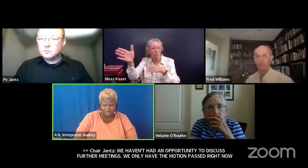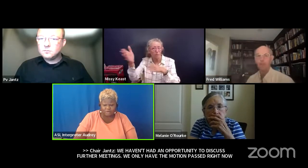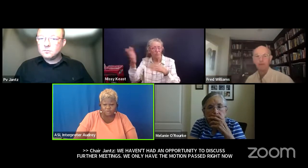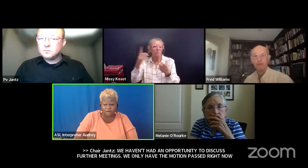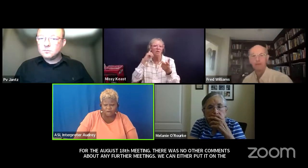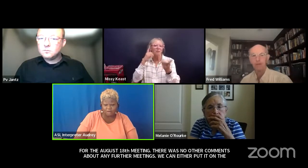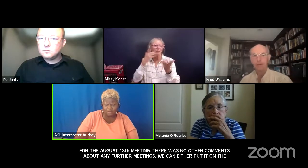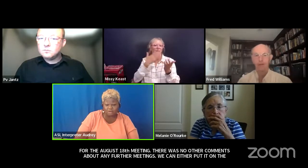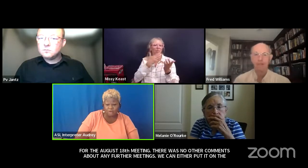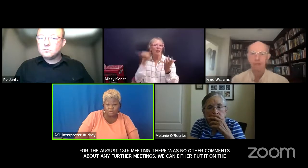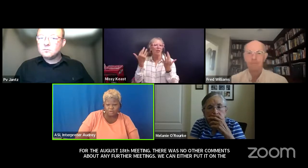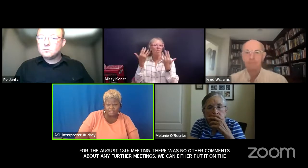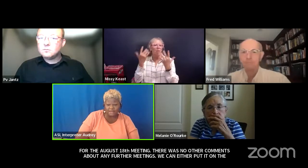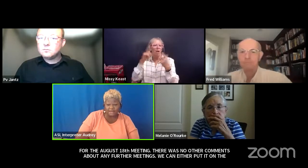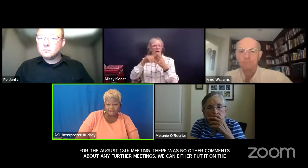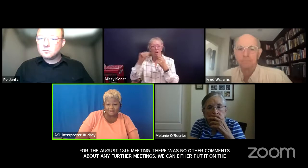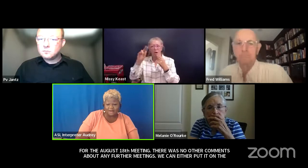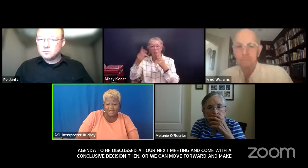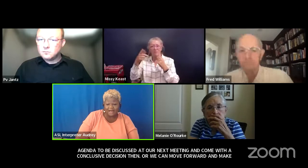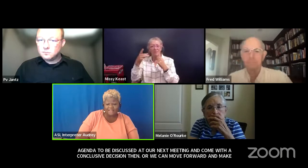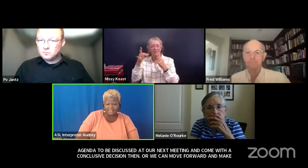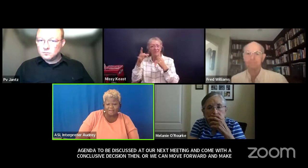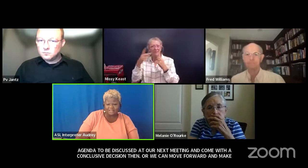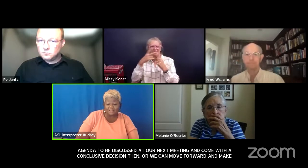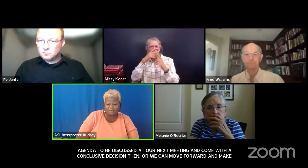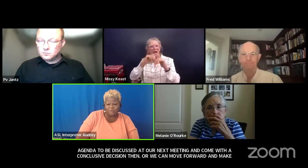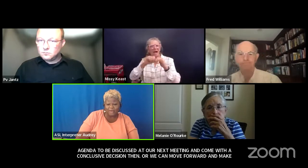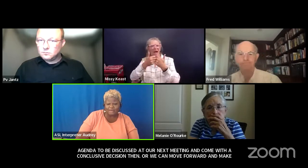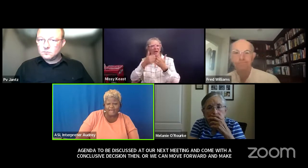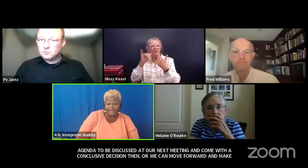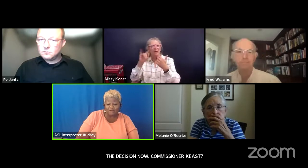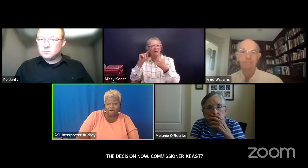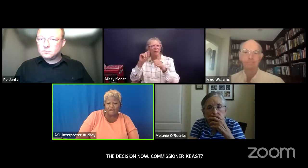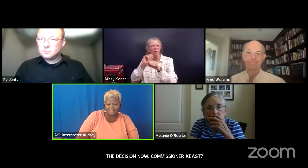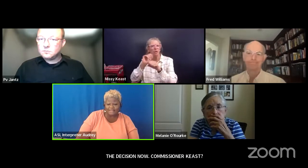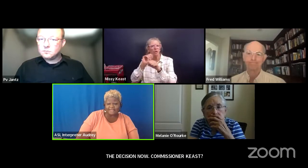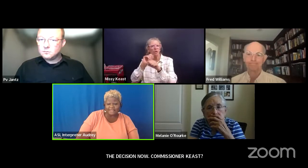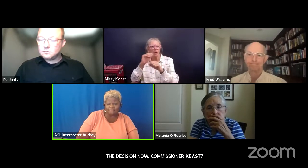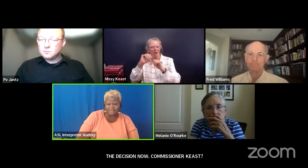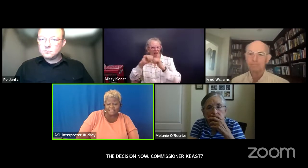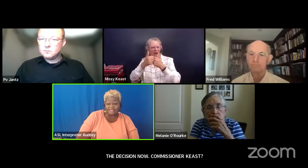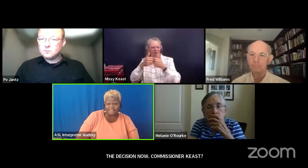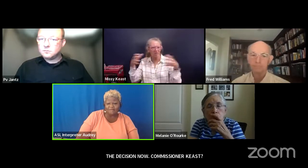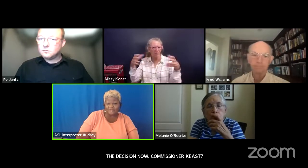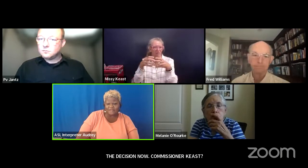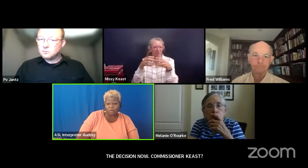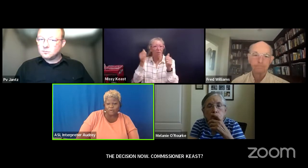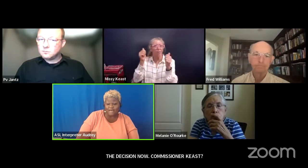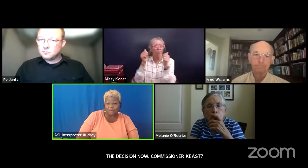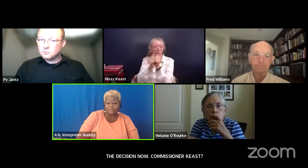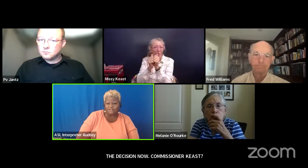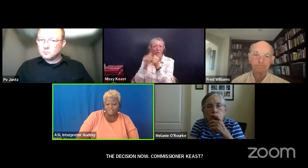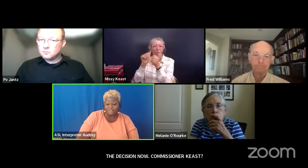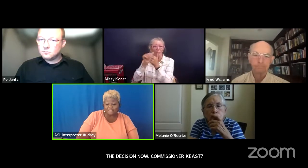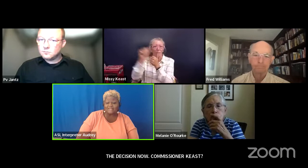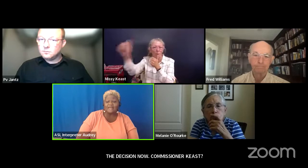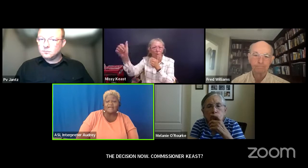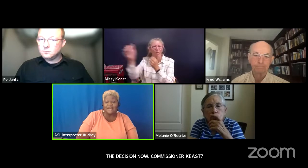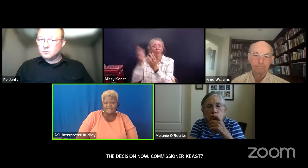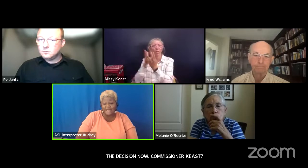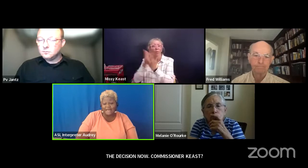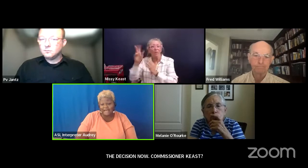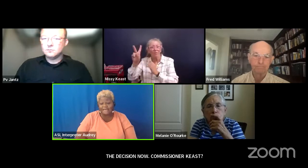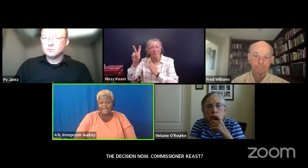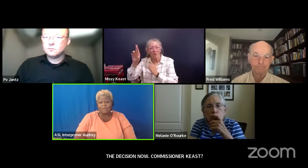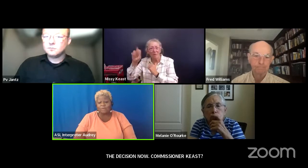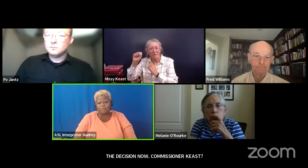looking further to what Commissioner Cohen said. I think it's best that we wait, have the August 18th meeting, see how everything works out with the logistics